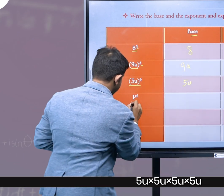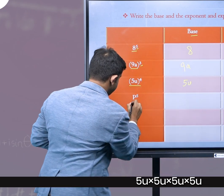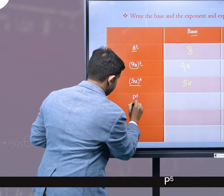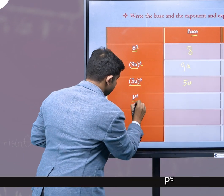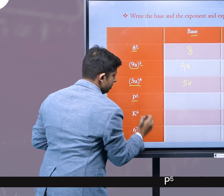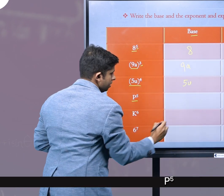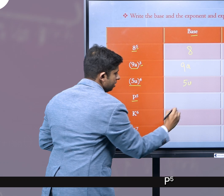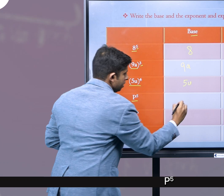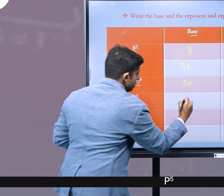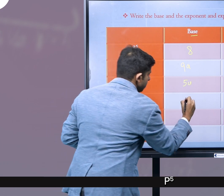P to the power of 5.